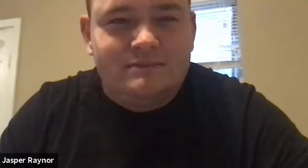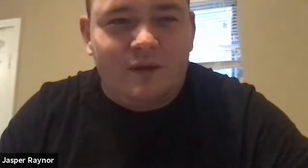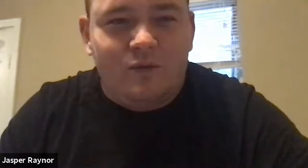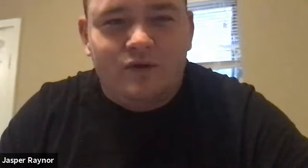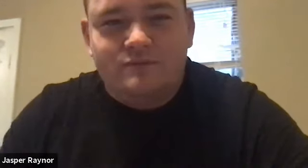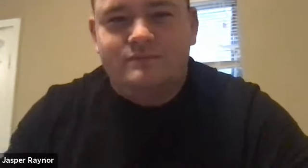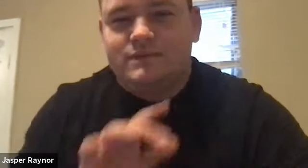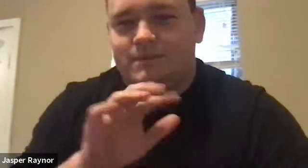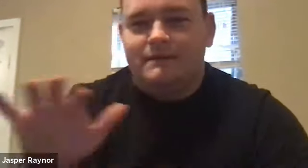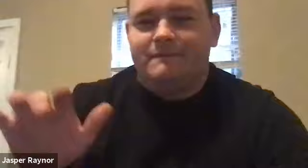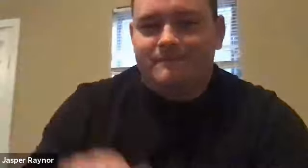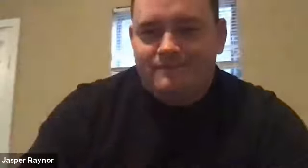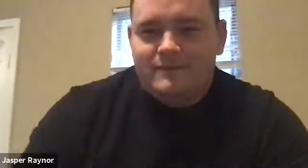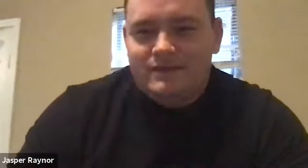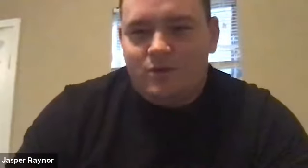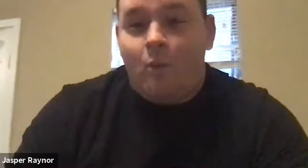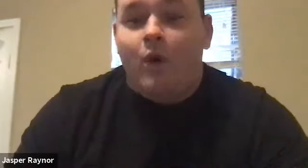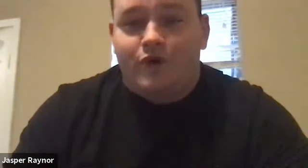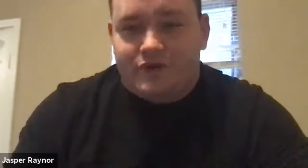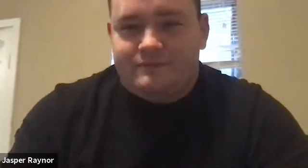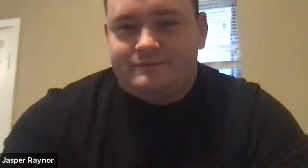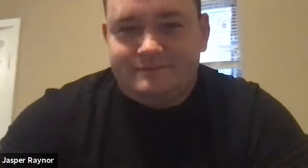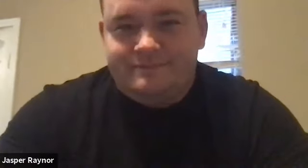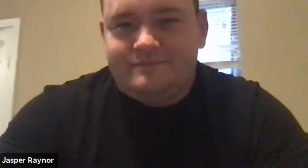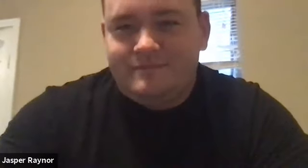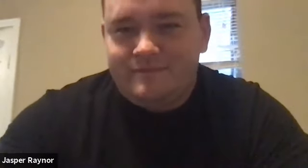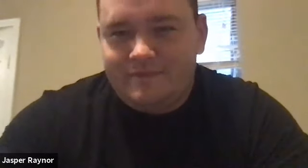Spell the word. Spell it. Work.